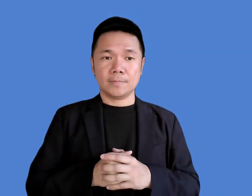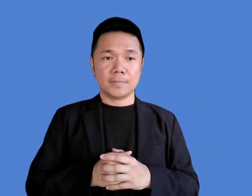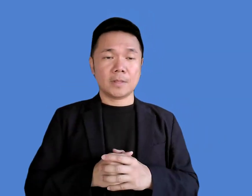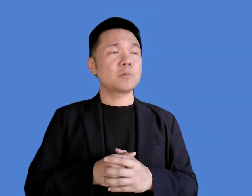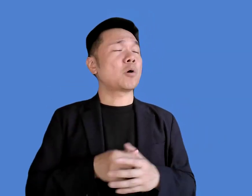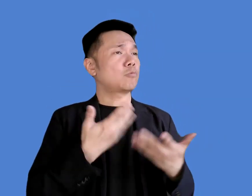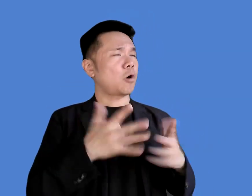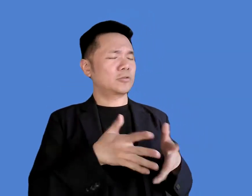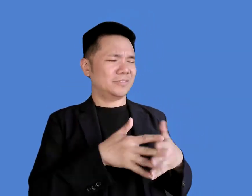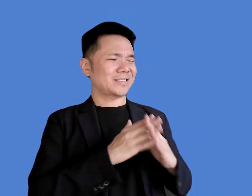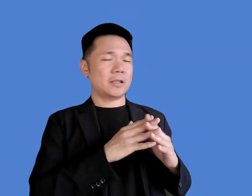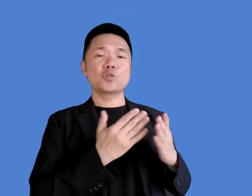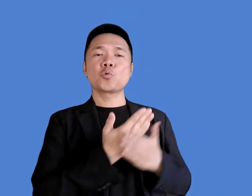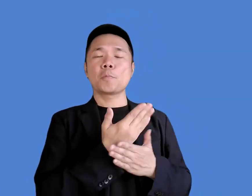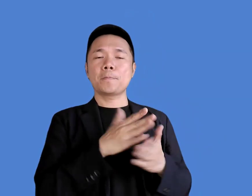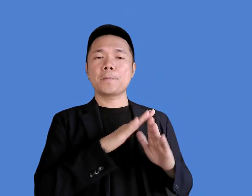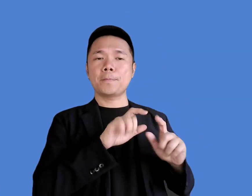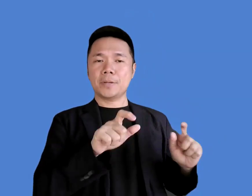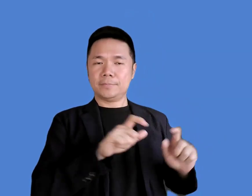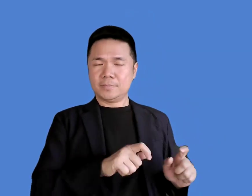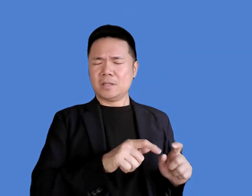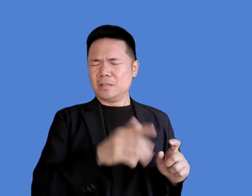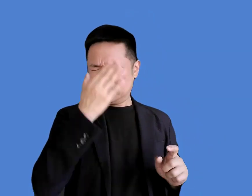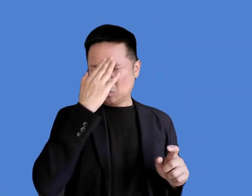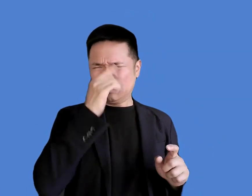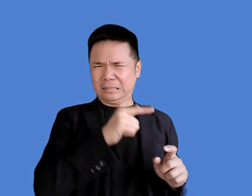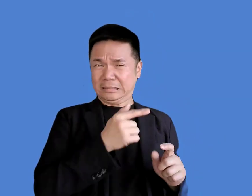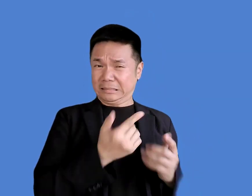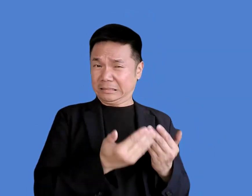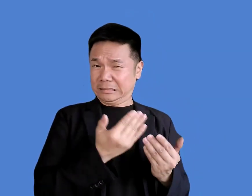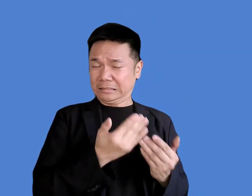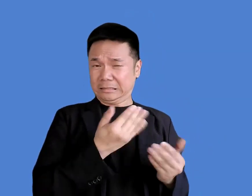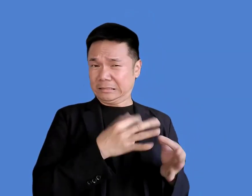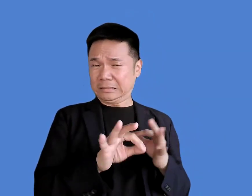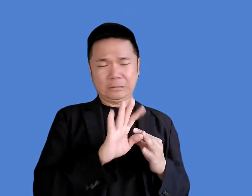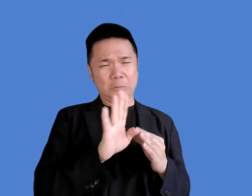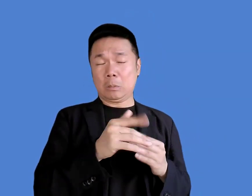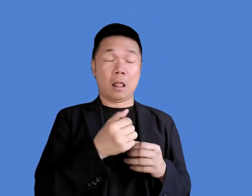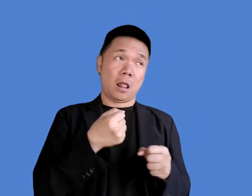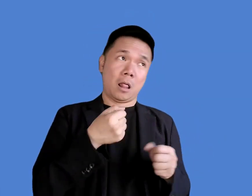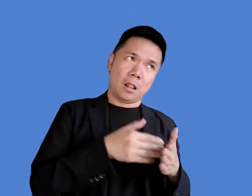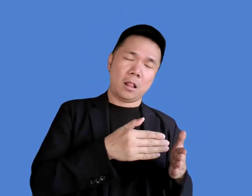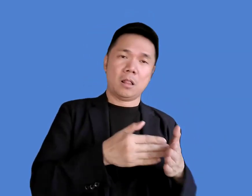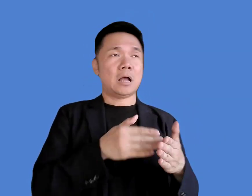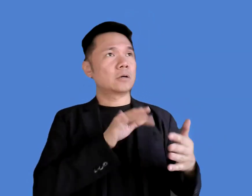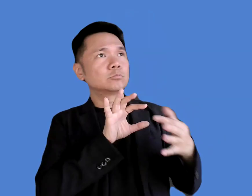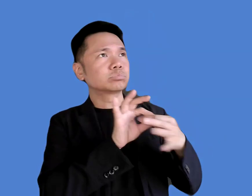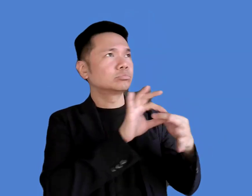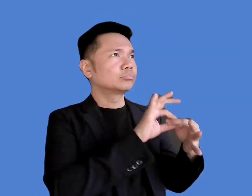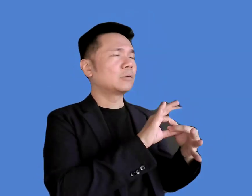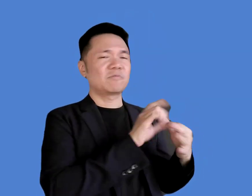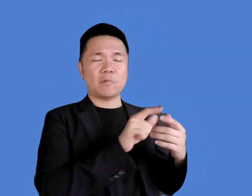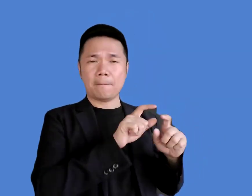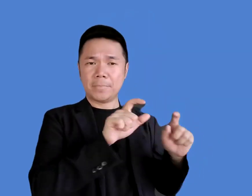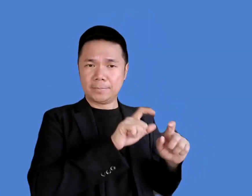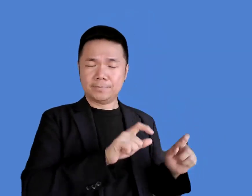startup realm will understand that there's a lot of difficulties and challenges when it comes to working with corporations. So it's obviously